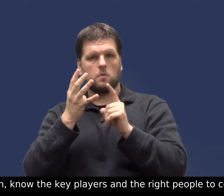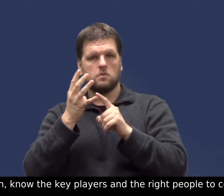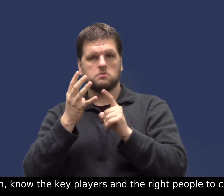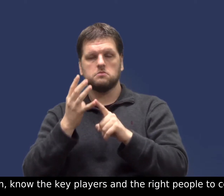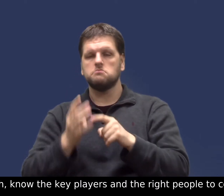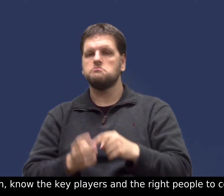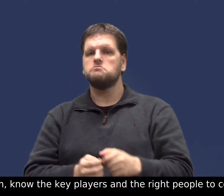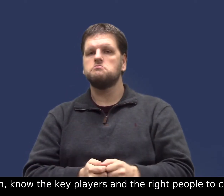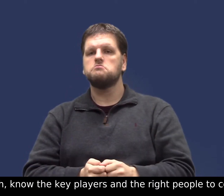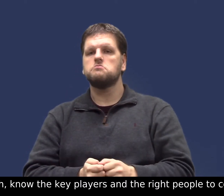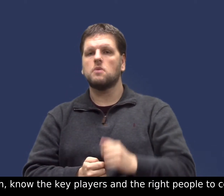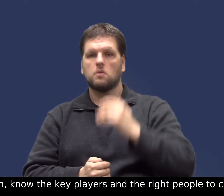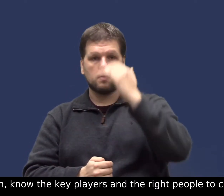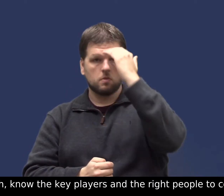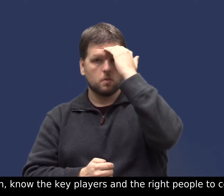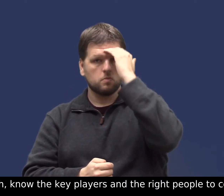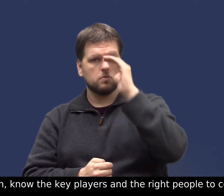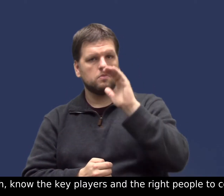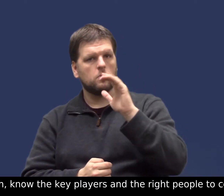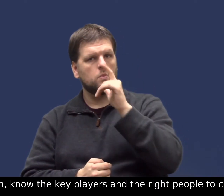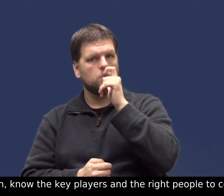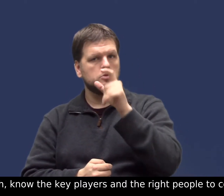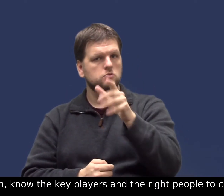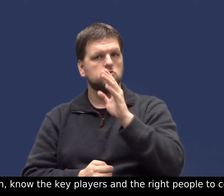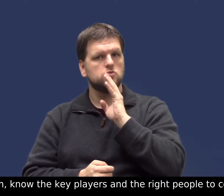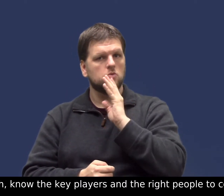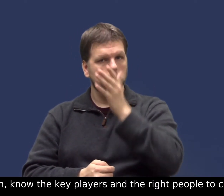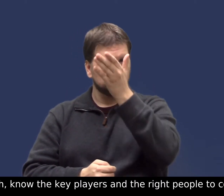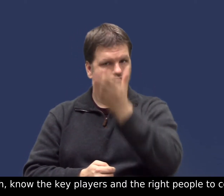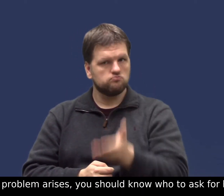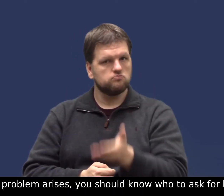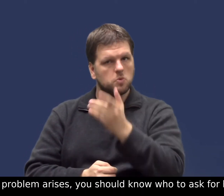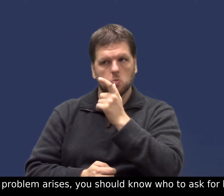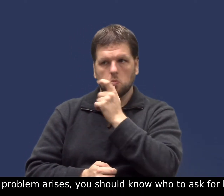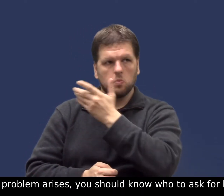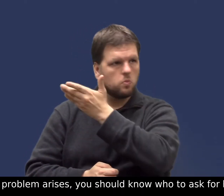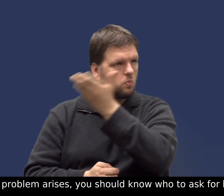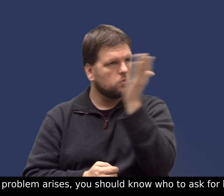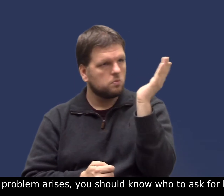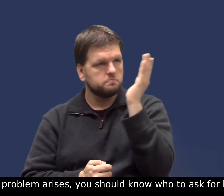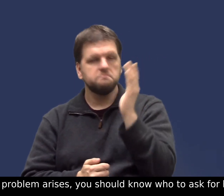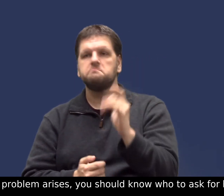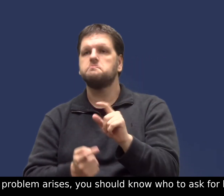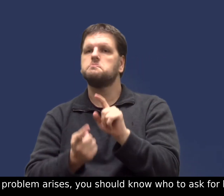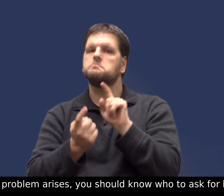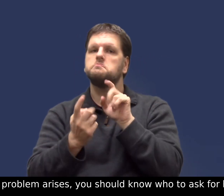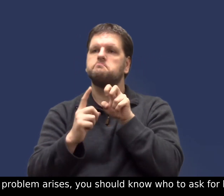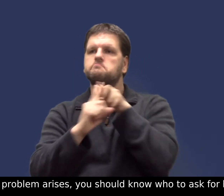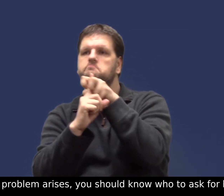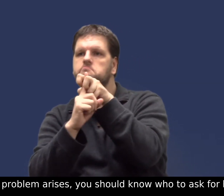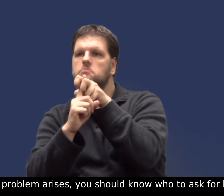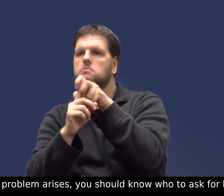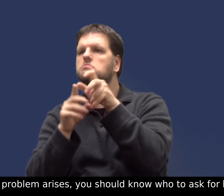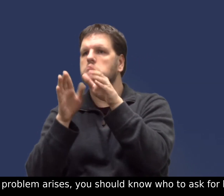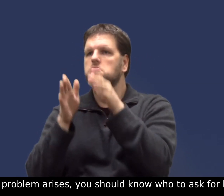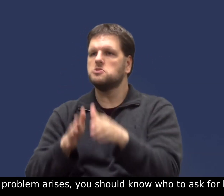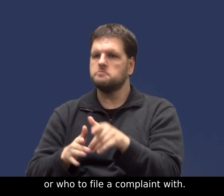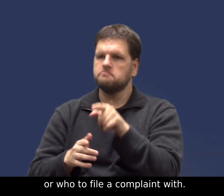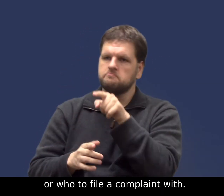Fourth, know the key players and know the right people to contact. If a problem arises, you should know who to ask for help or who